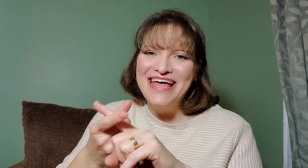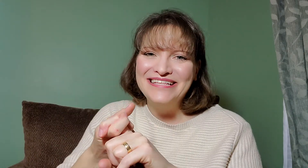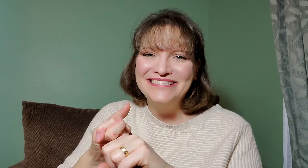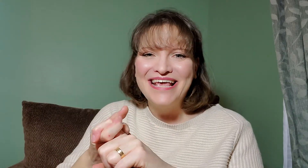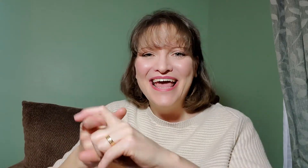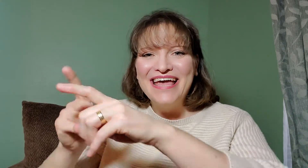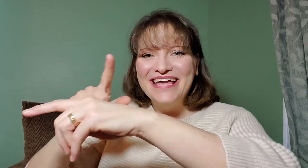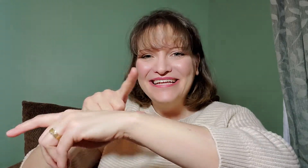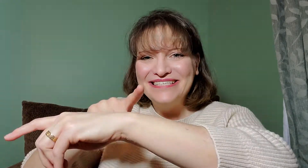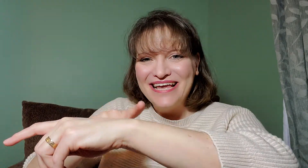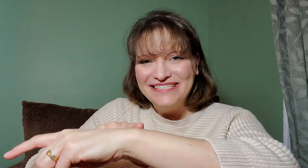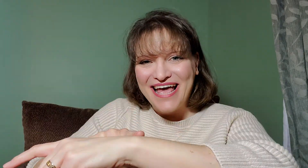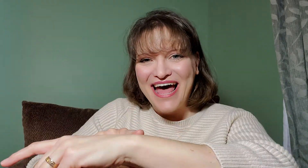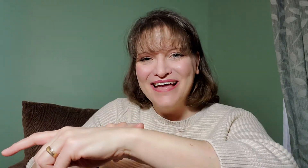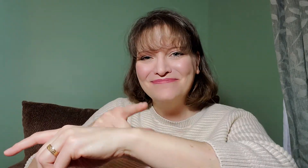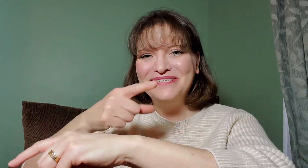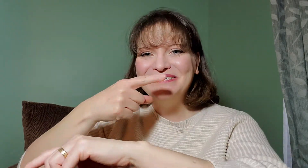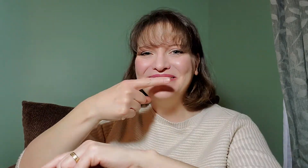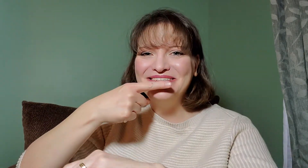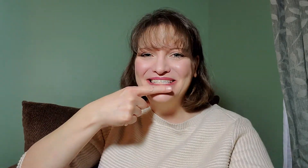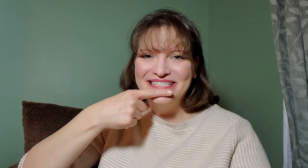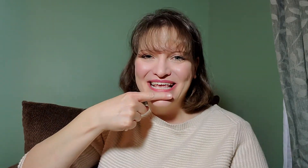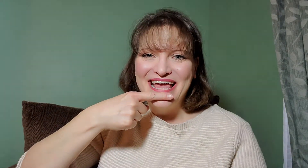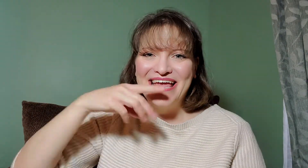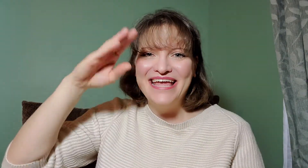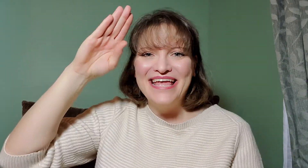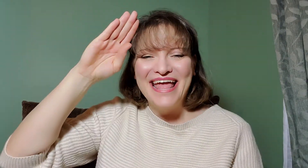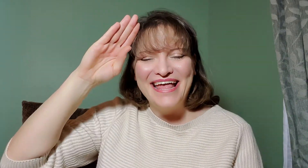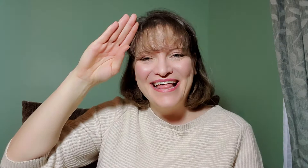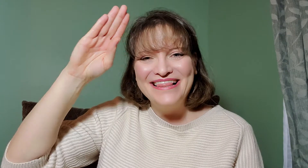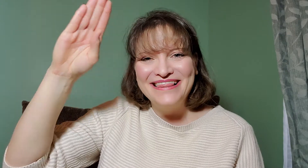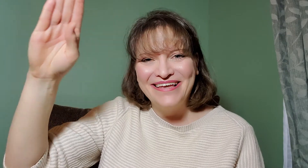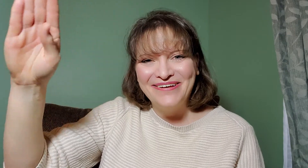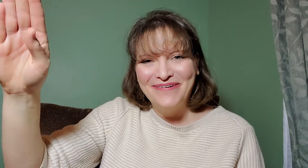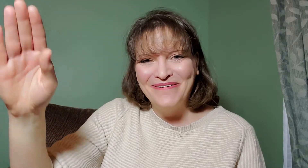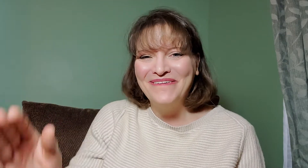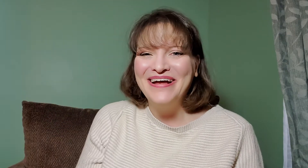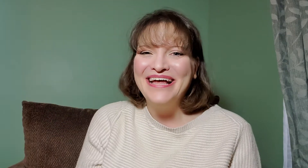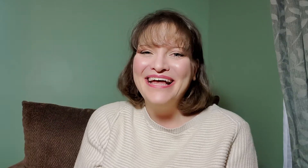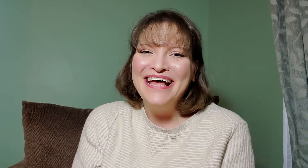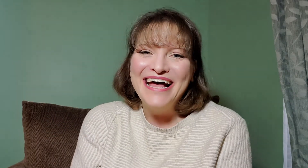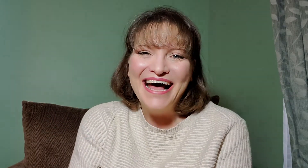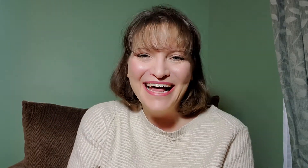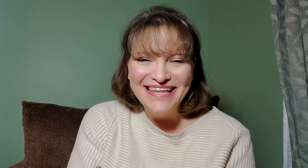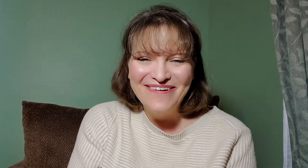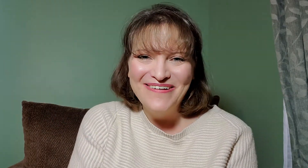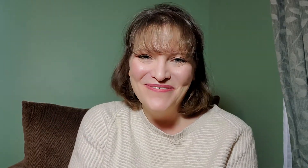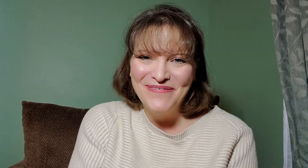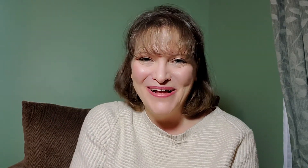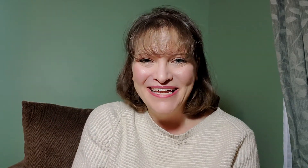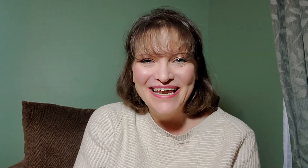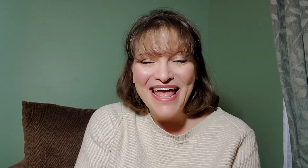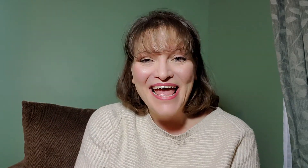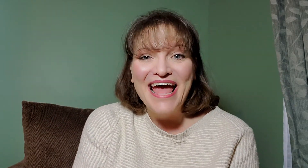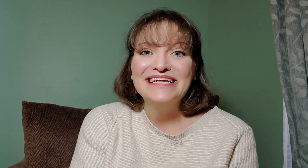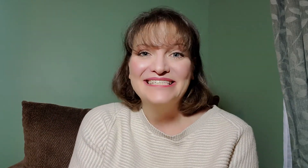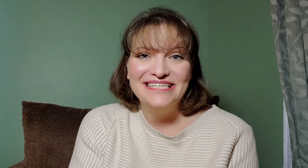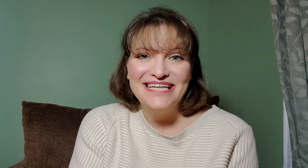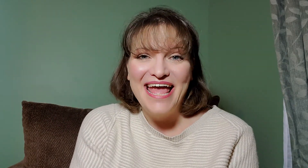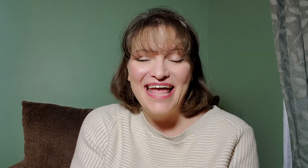friends. It's time to say hello. Hello, everyone. Today,